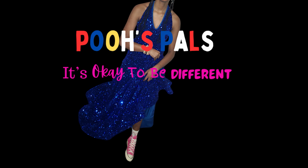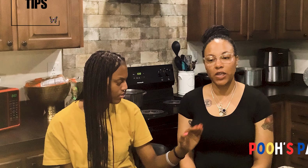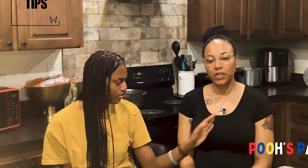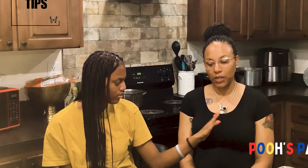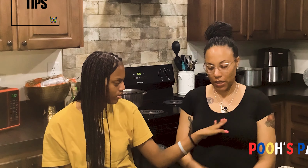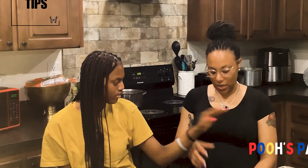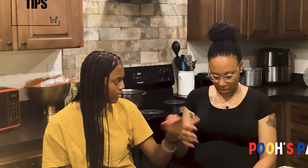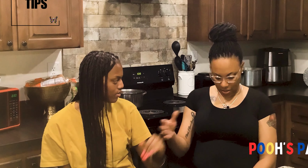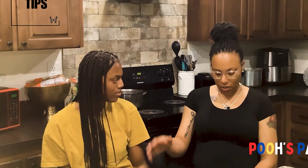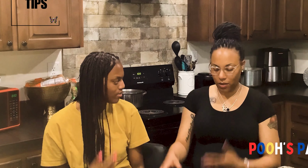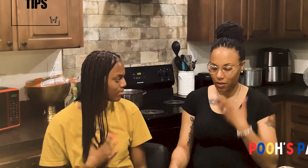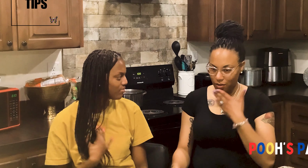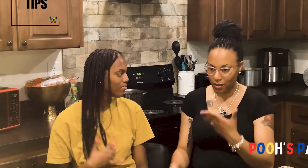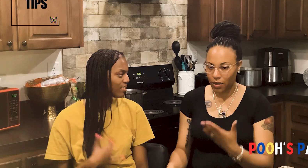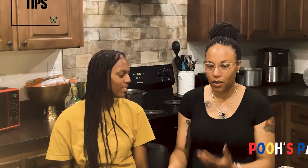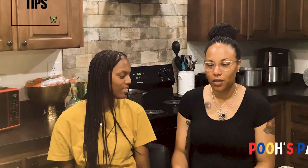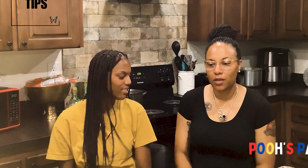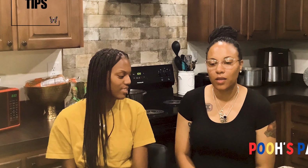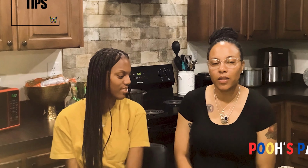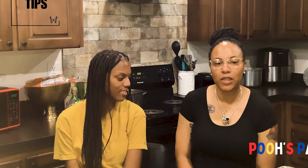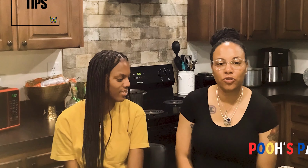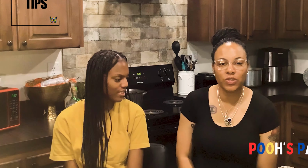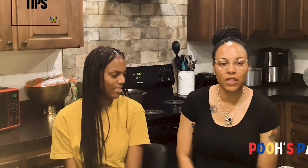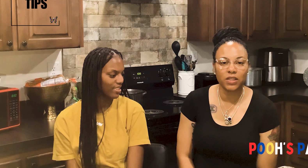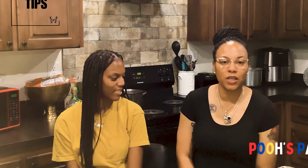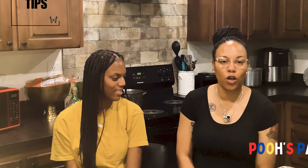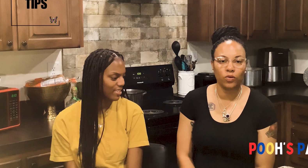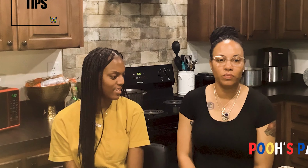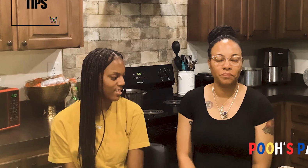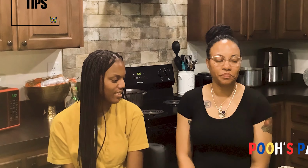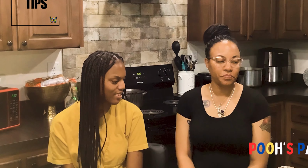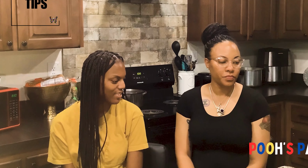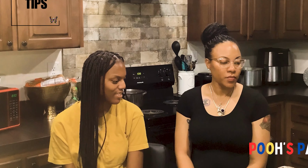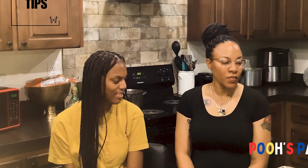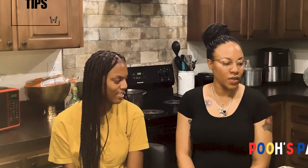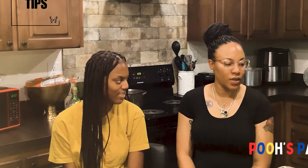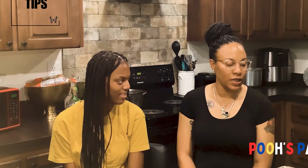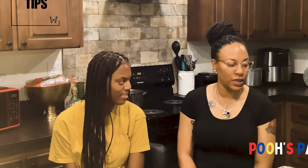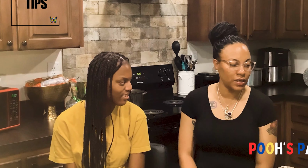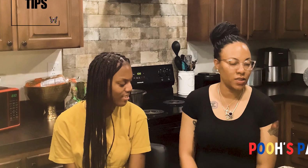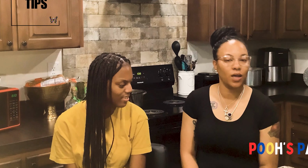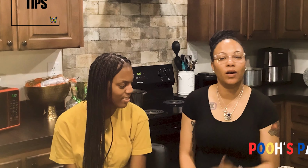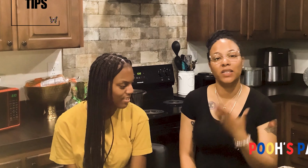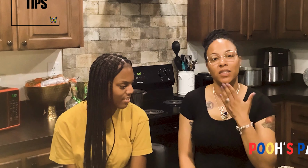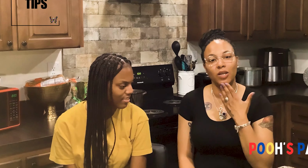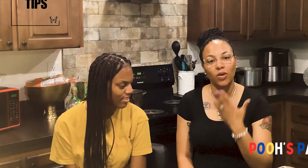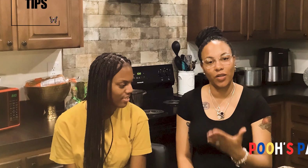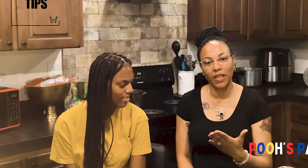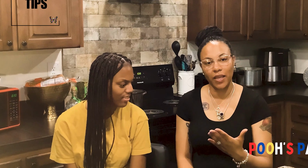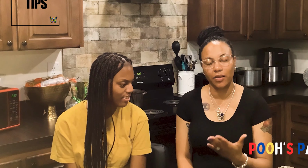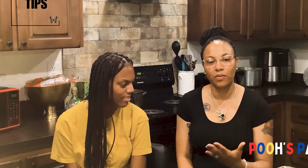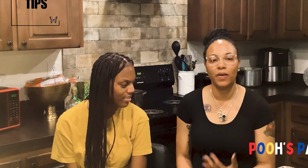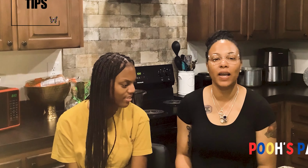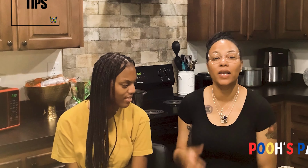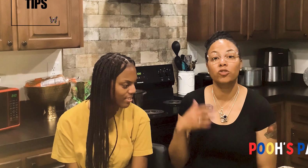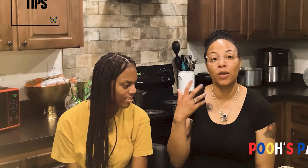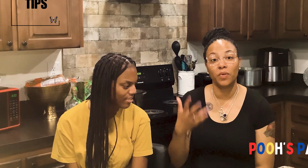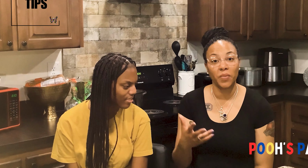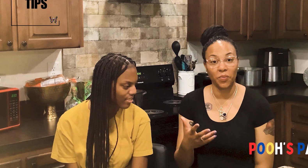First thing that you need to know is, I just told her thank you. I got to try to remember